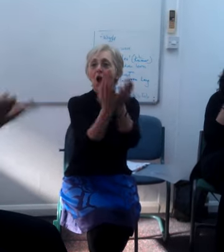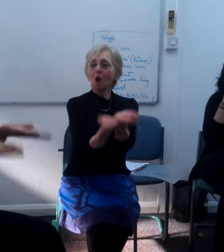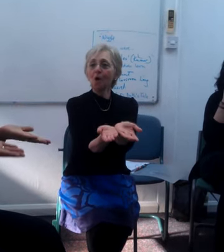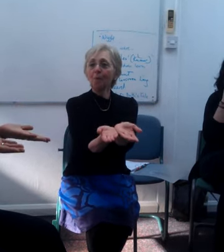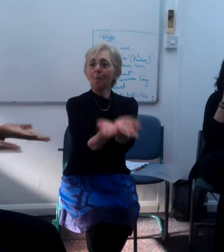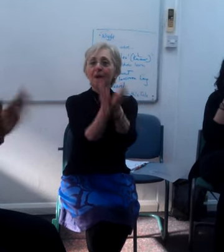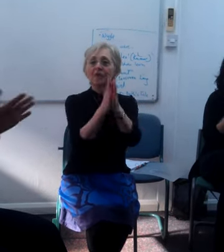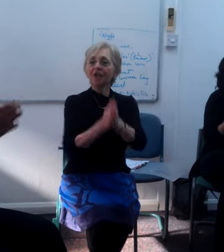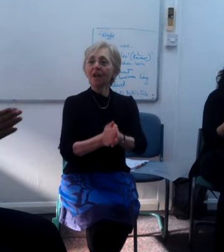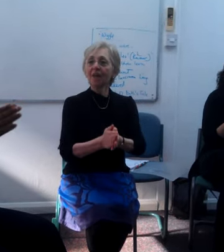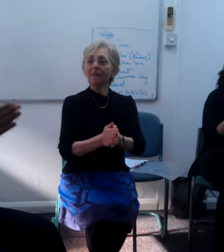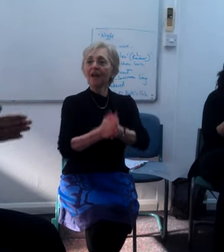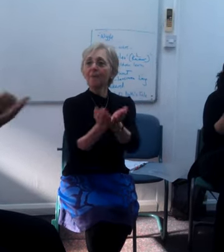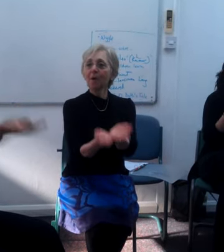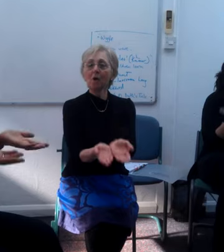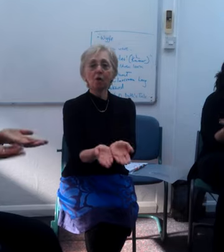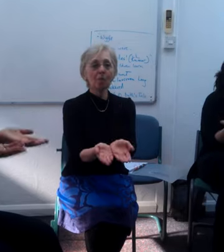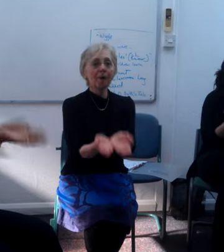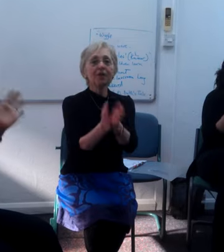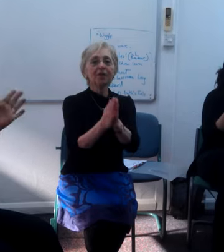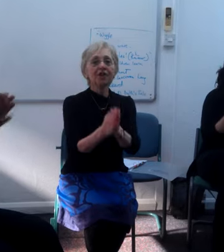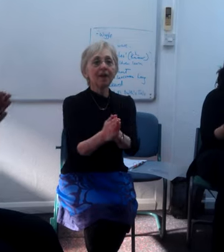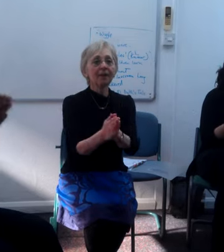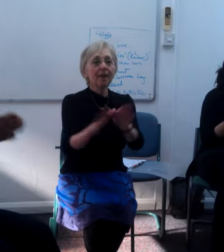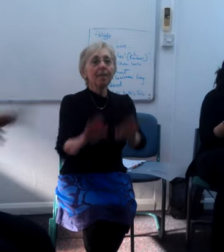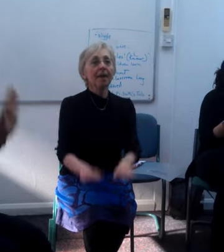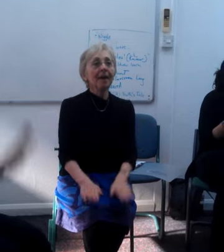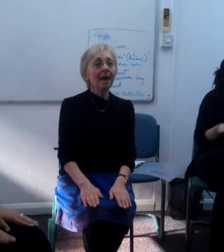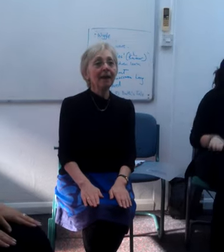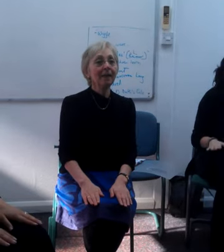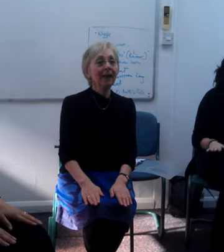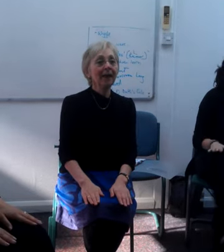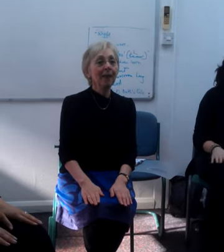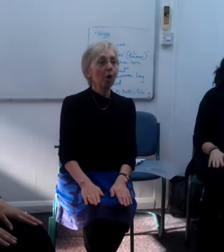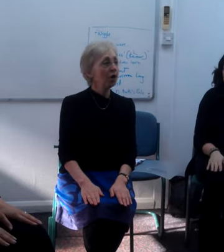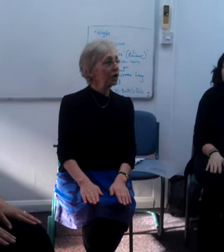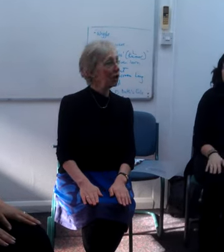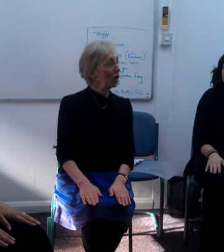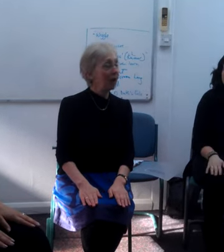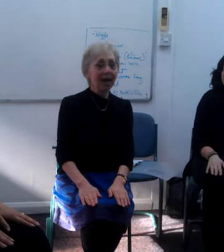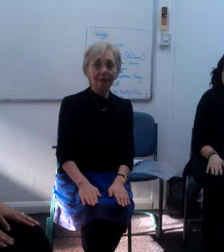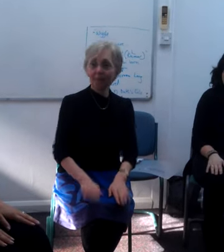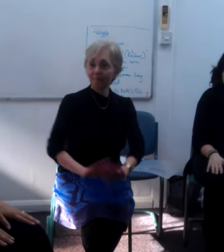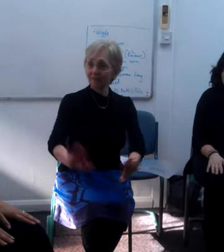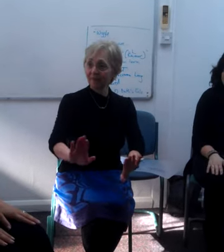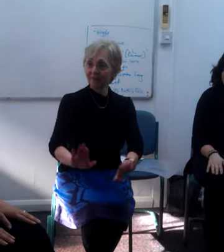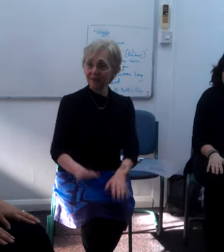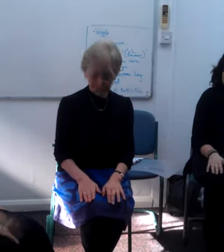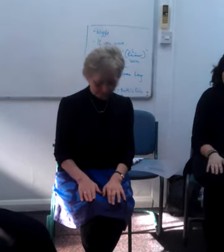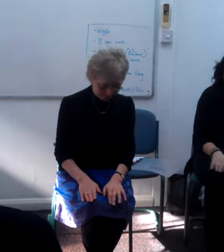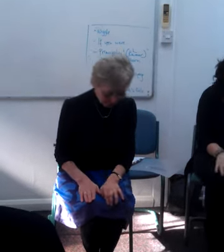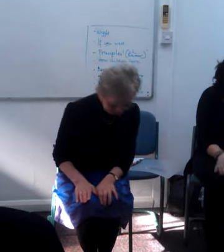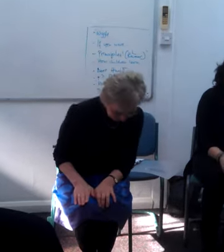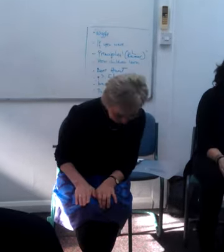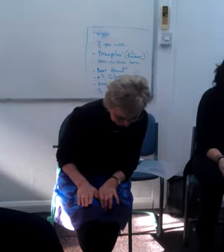Open shut them! Open shut them! Lay them on your lap! That's it. And then,